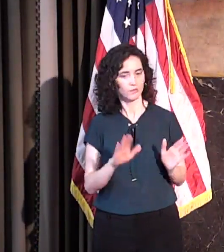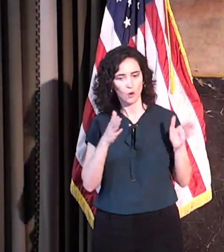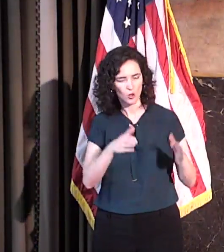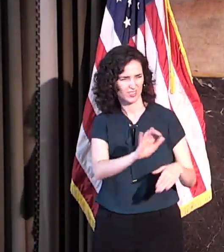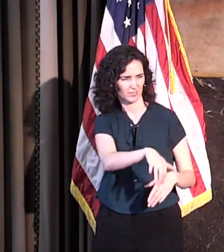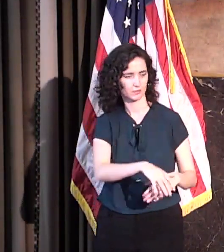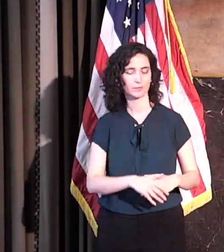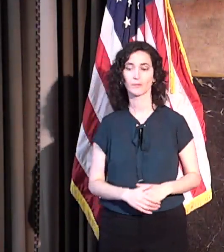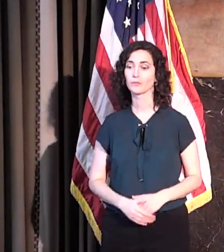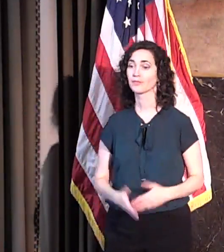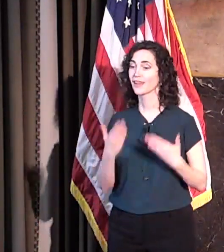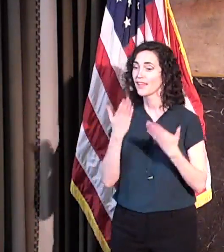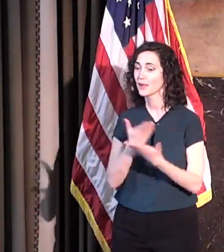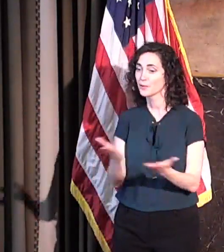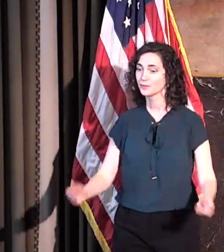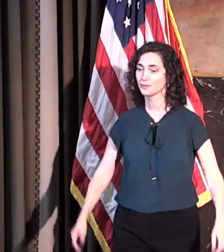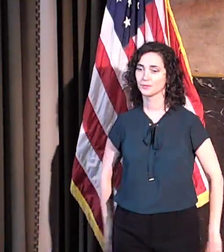Right. Thank you.